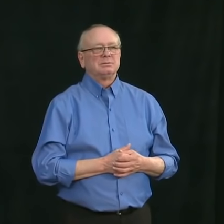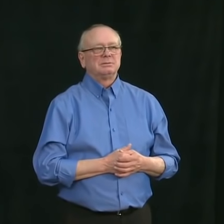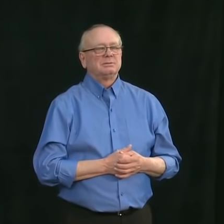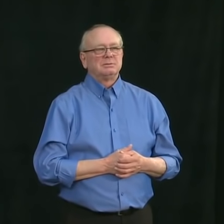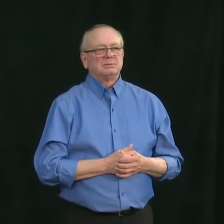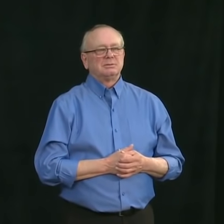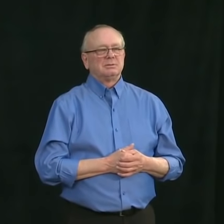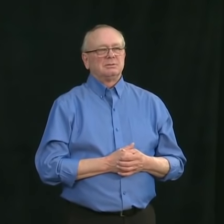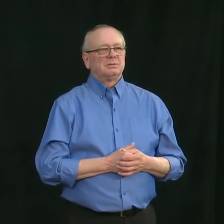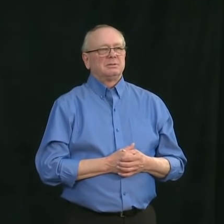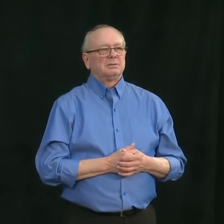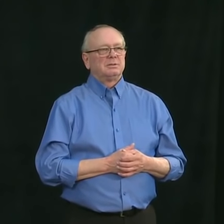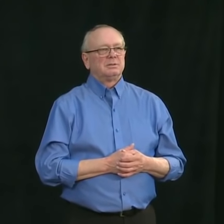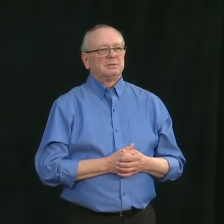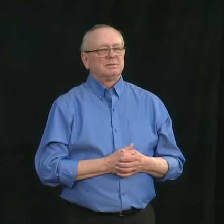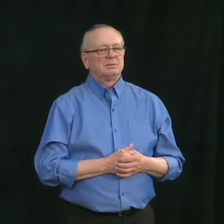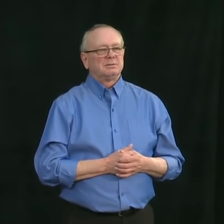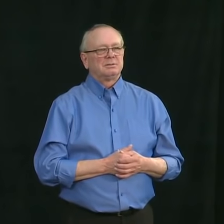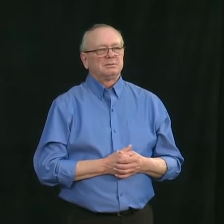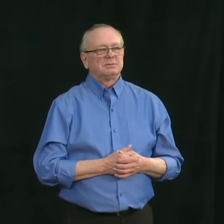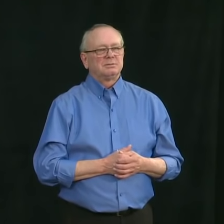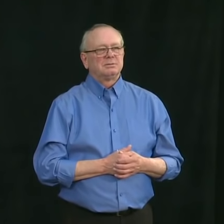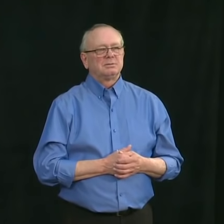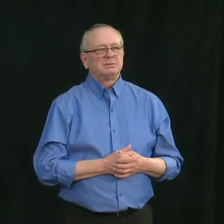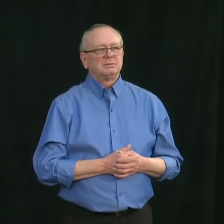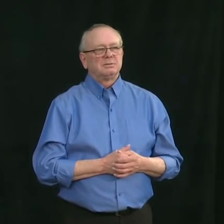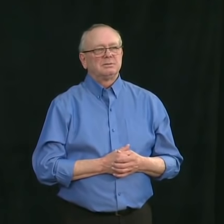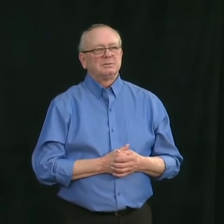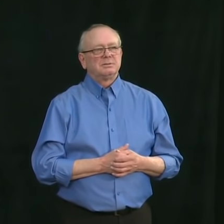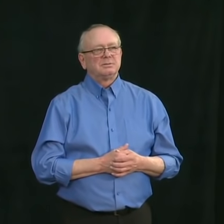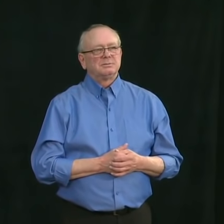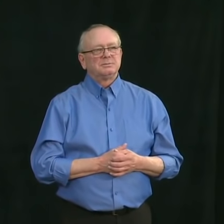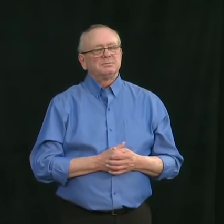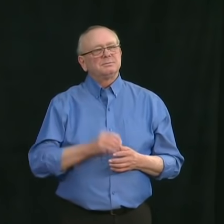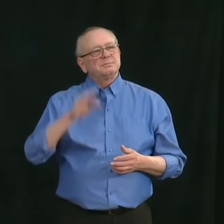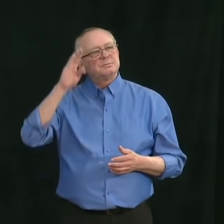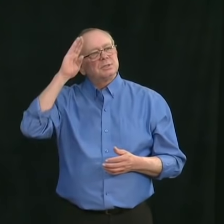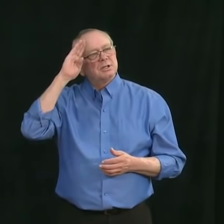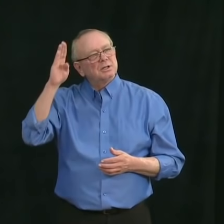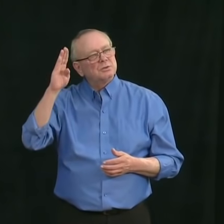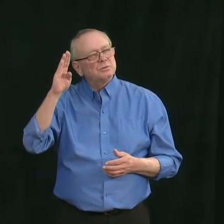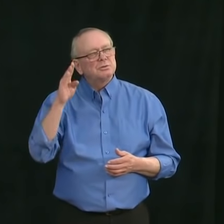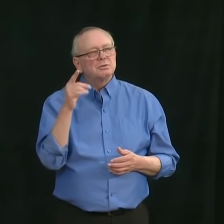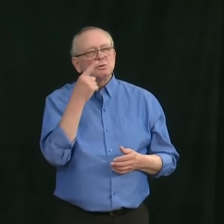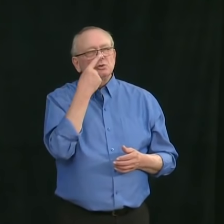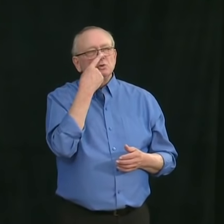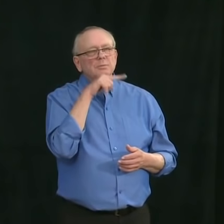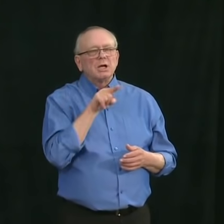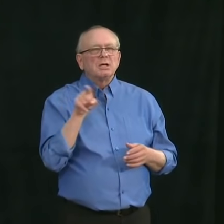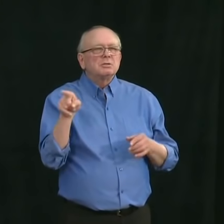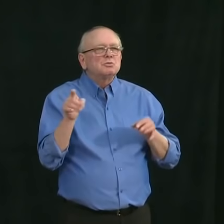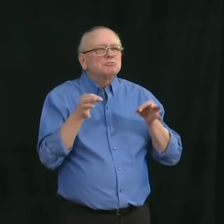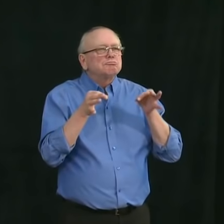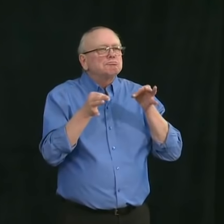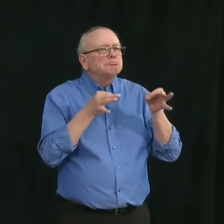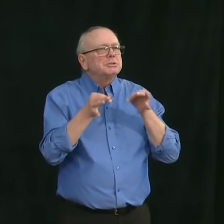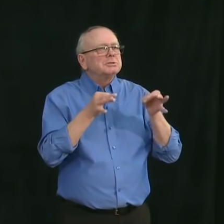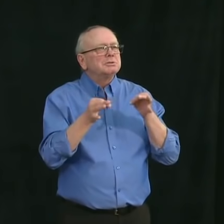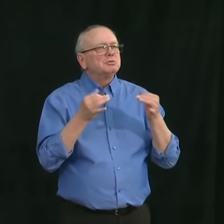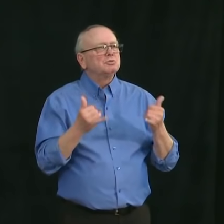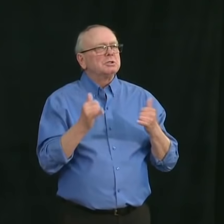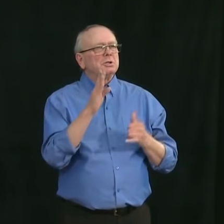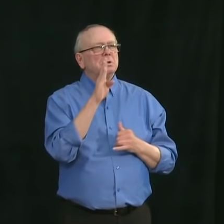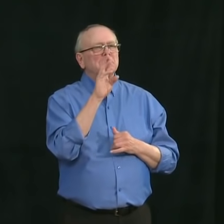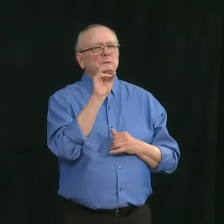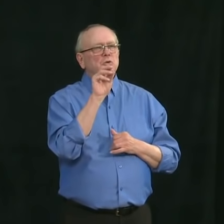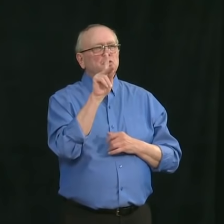for Dr. Hinshaw, and I'm just wondering if you could maybe describe the situation in Brooks. We've seen quite a spike in the cases